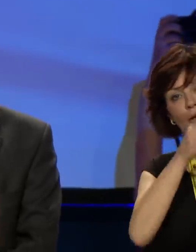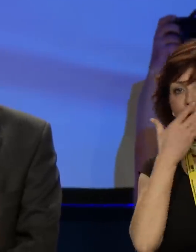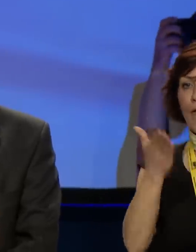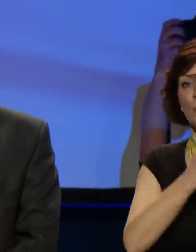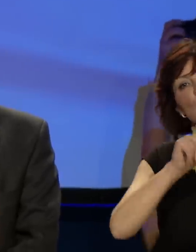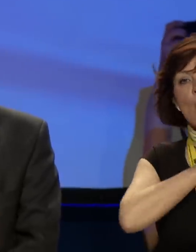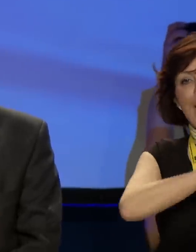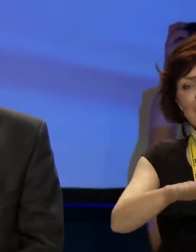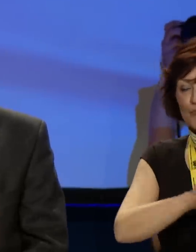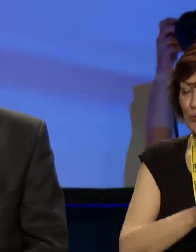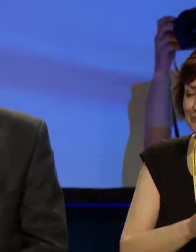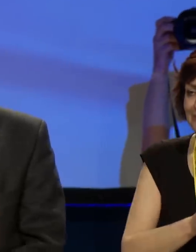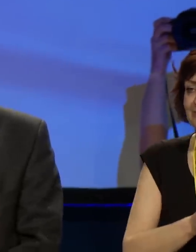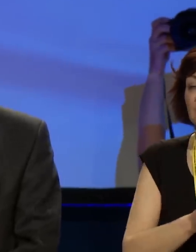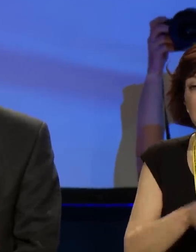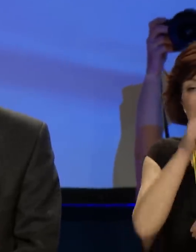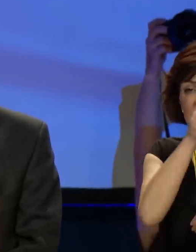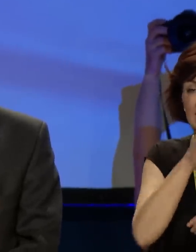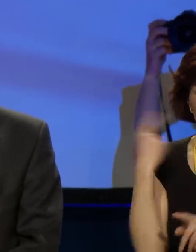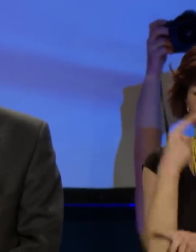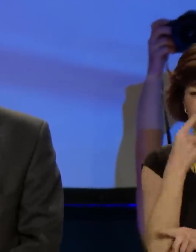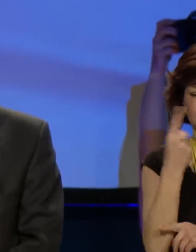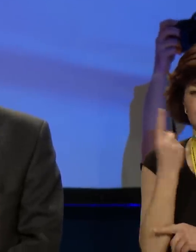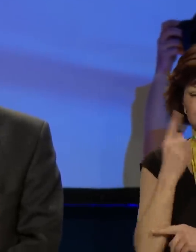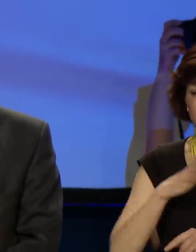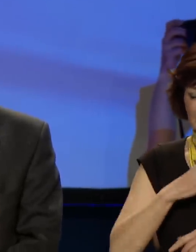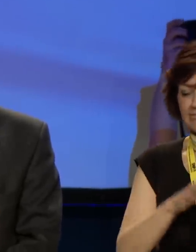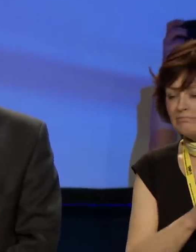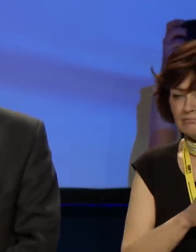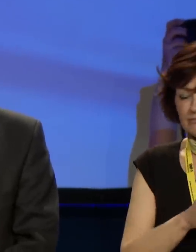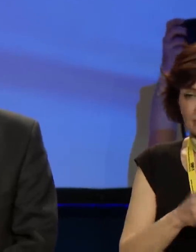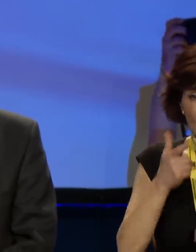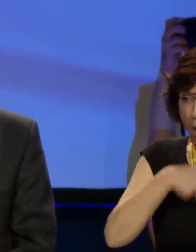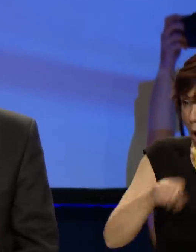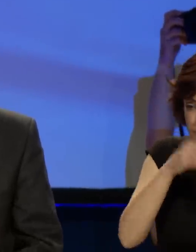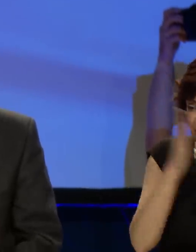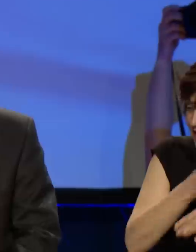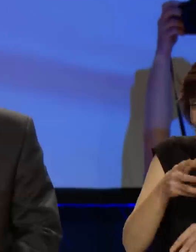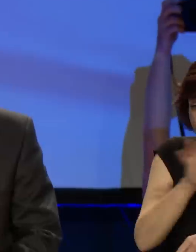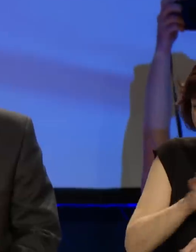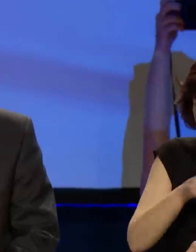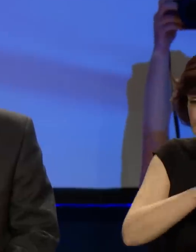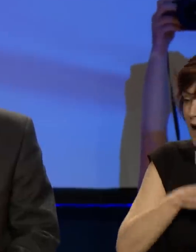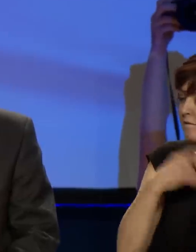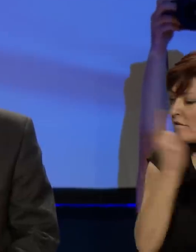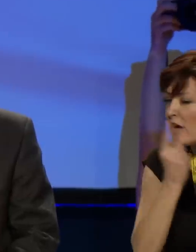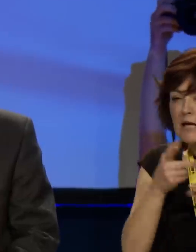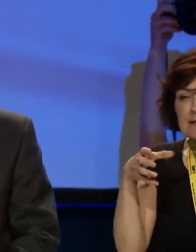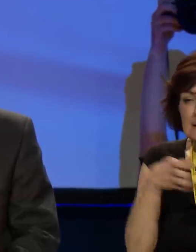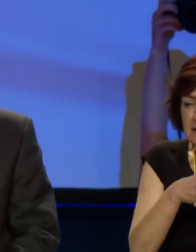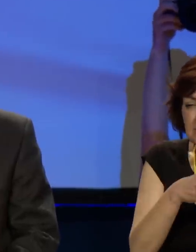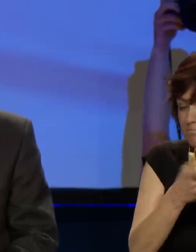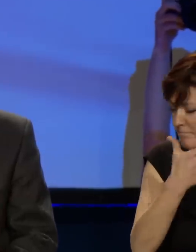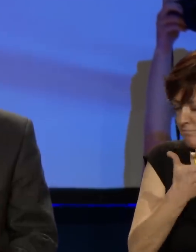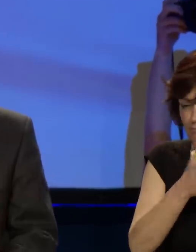Hydro. Johnny has revved up the helicopter. The entire private office staff and the events team from the civil service have lined